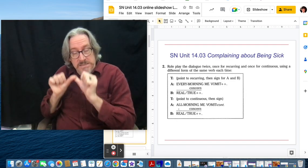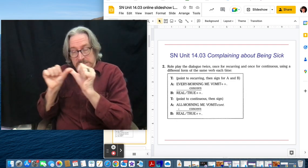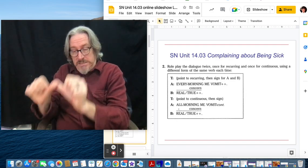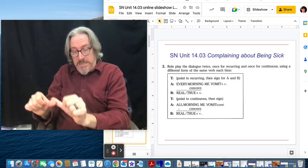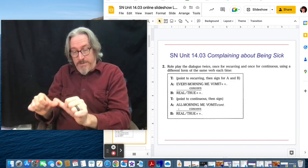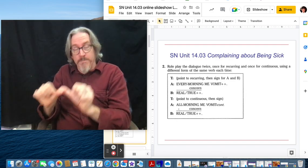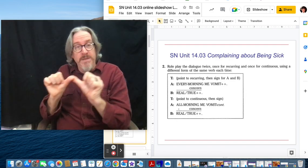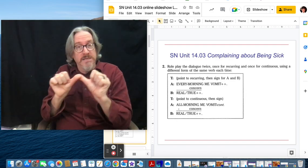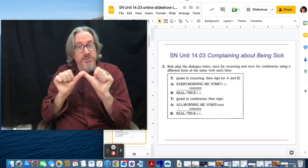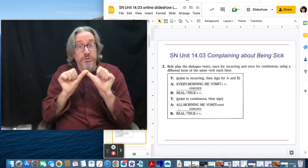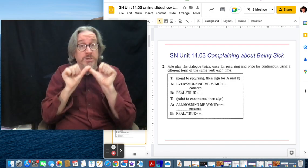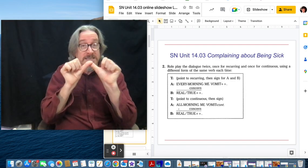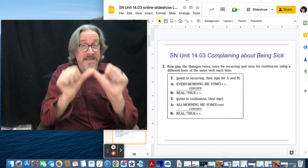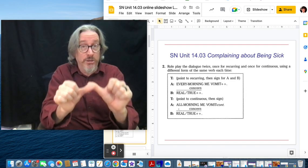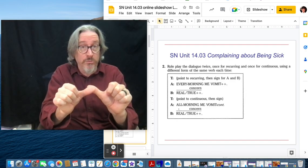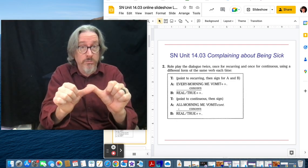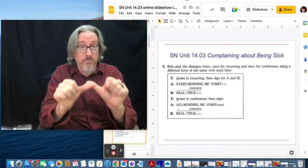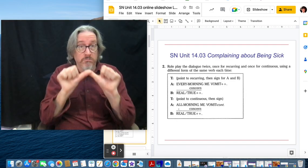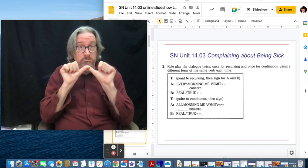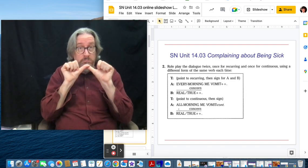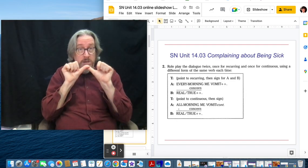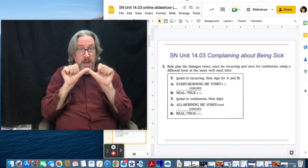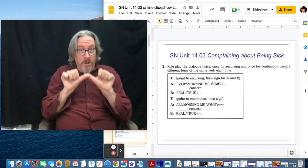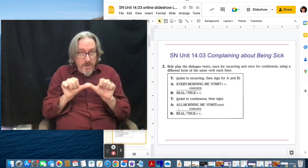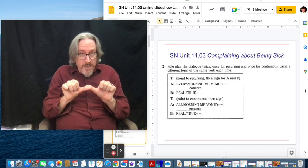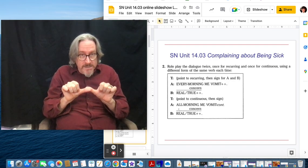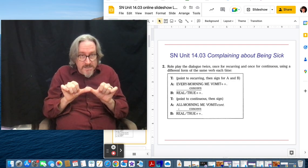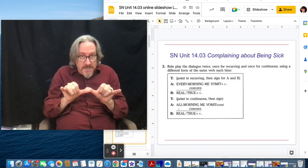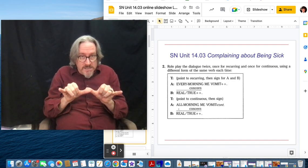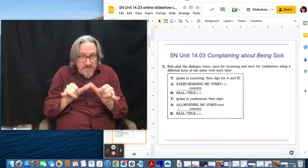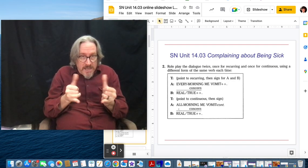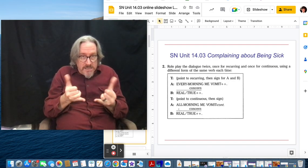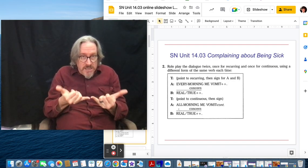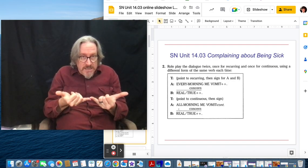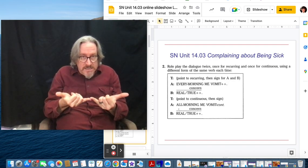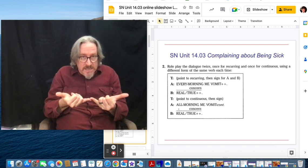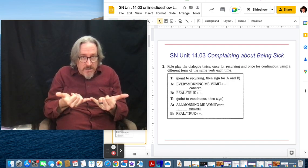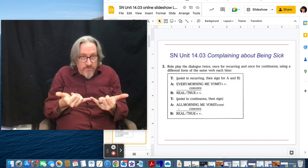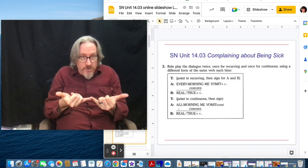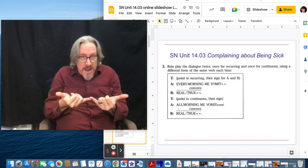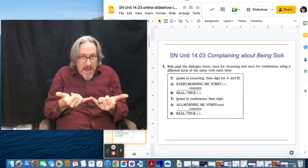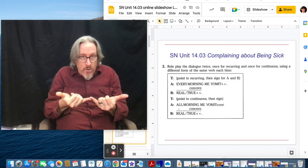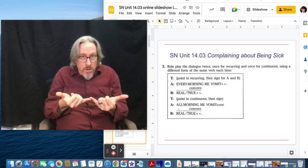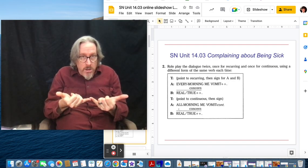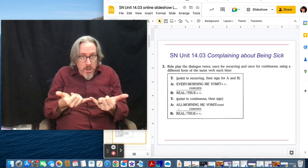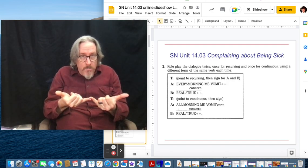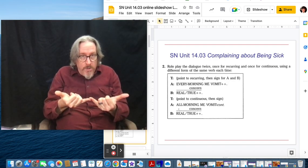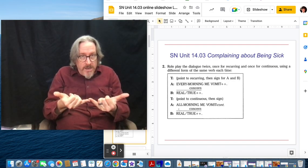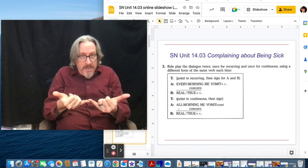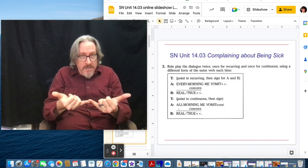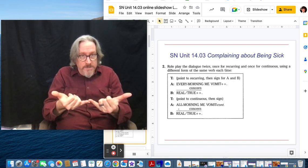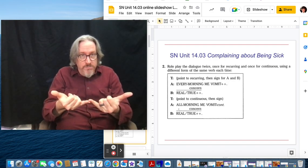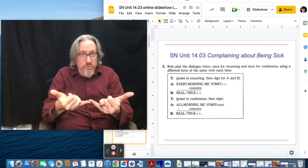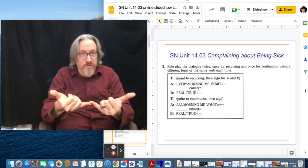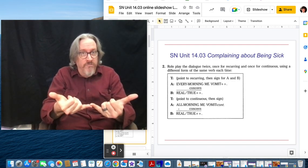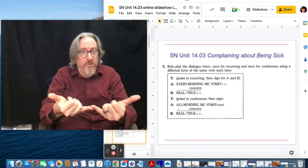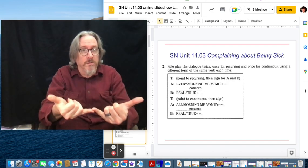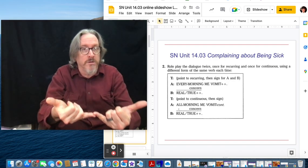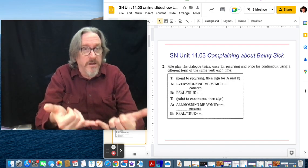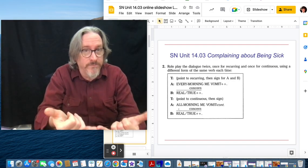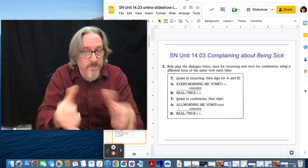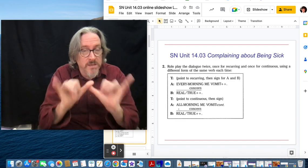This means to continue. What it is it's like the sign for now, but it keeps